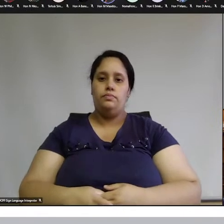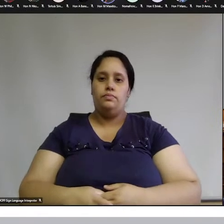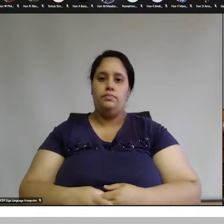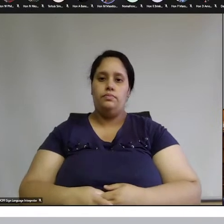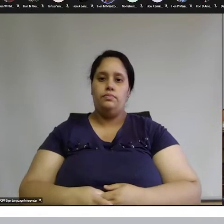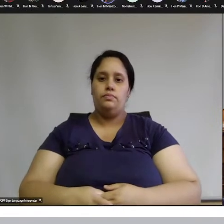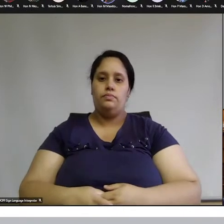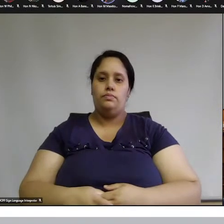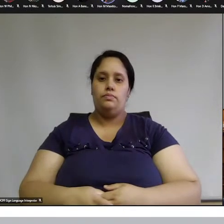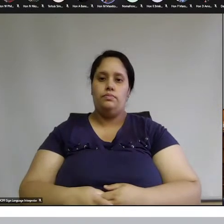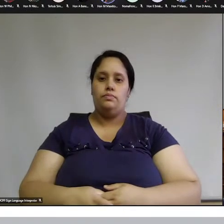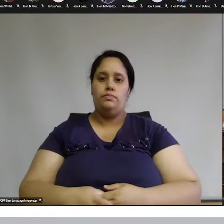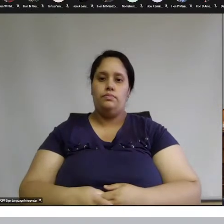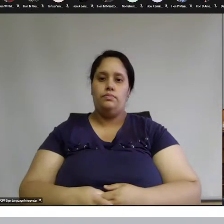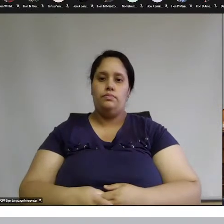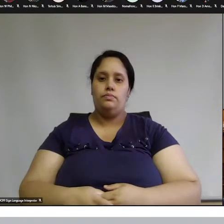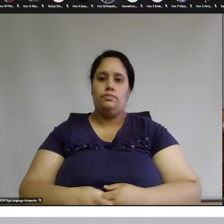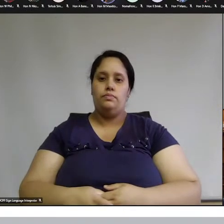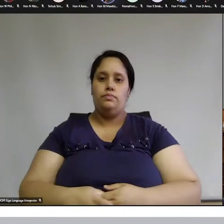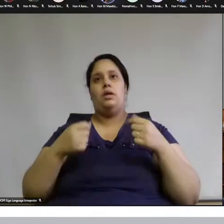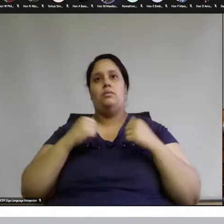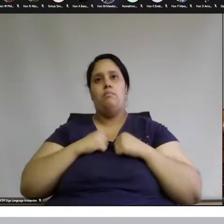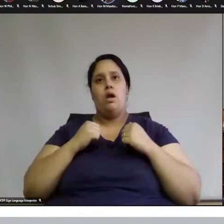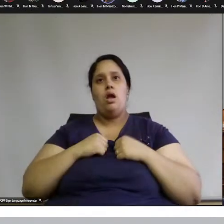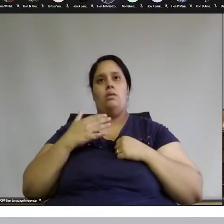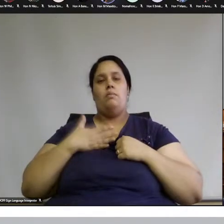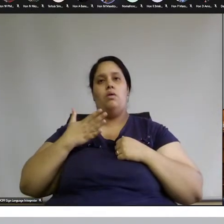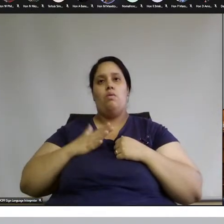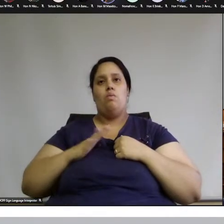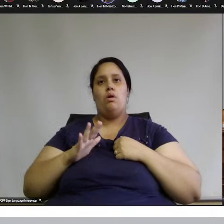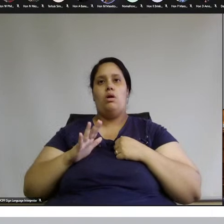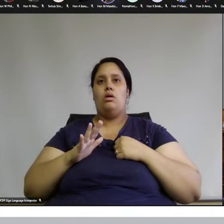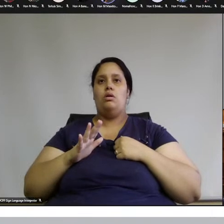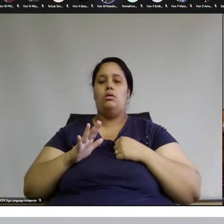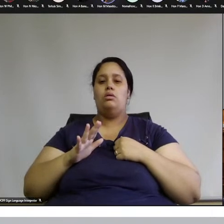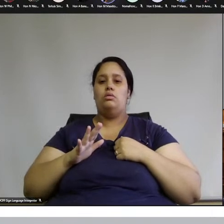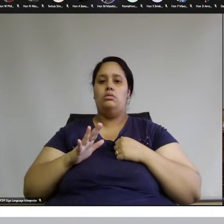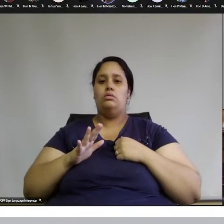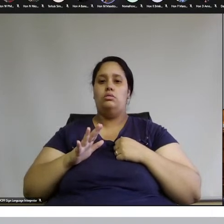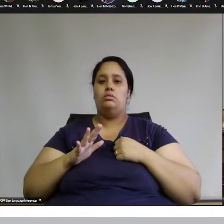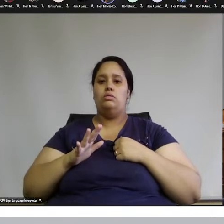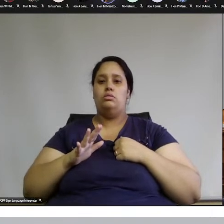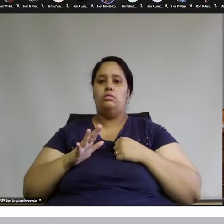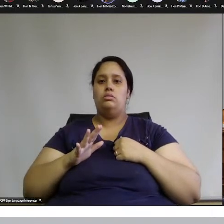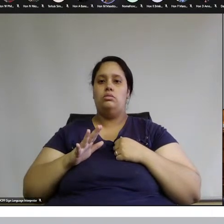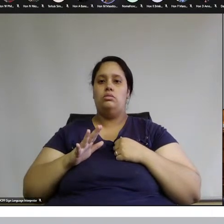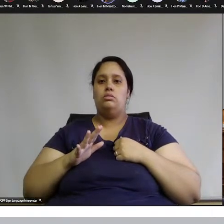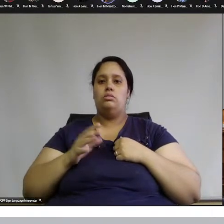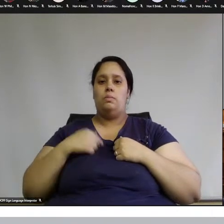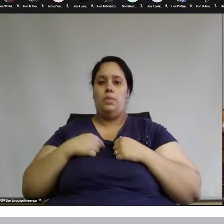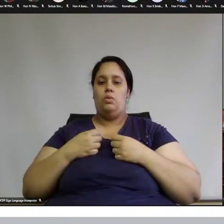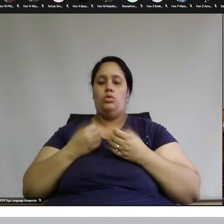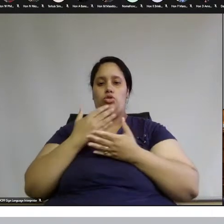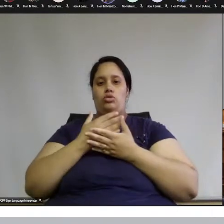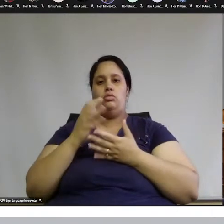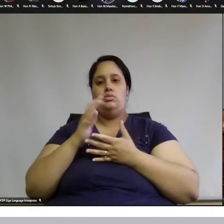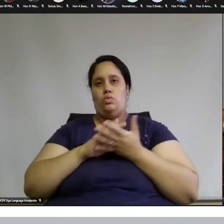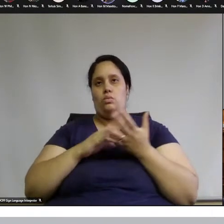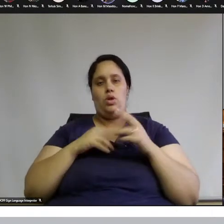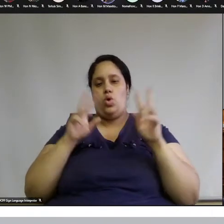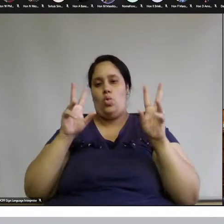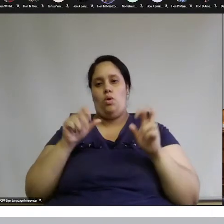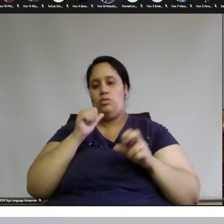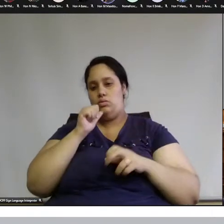just want to, there is this story, I'm not going to quote anyone, it's my story.